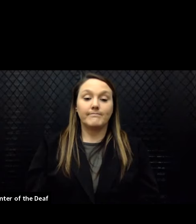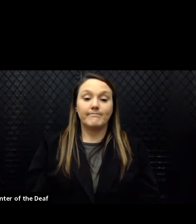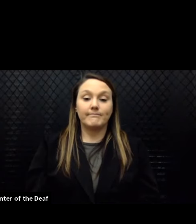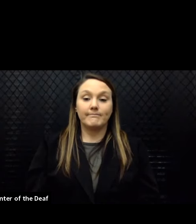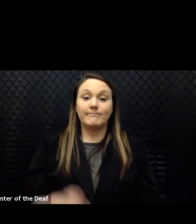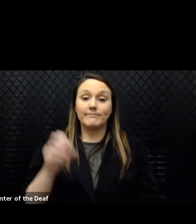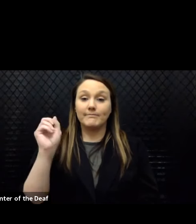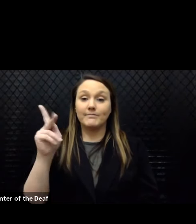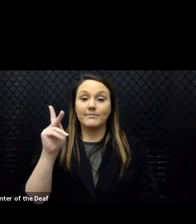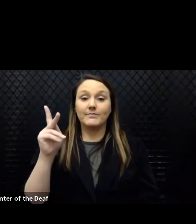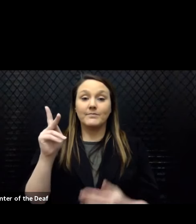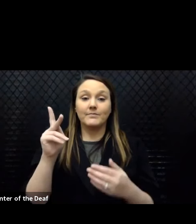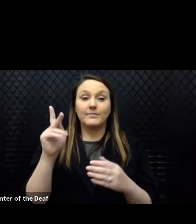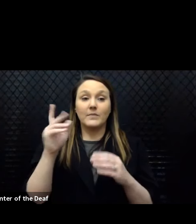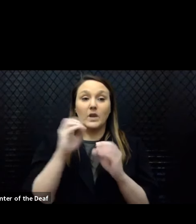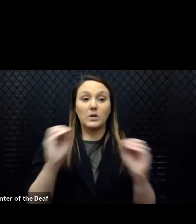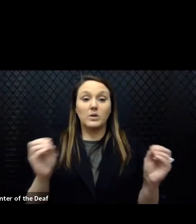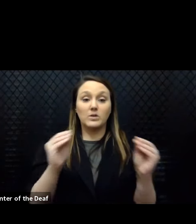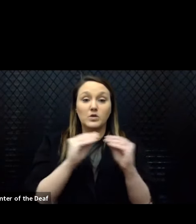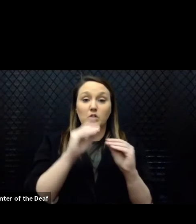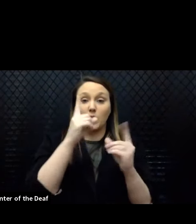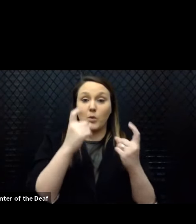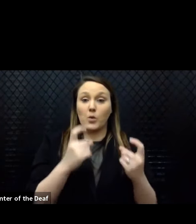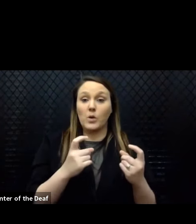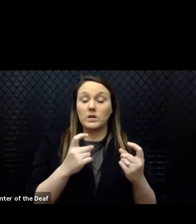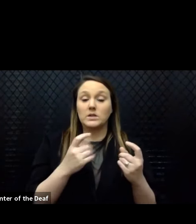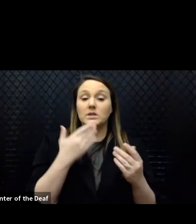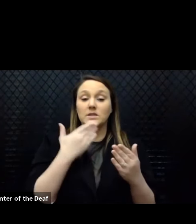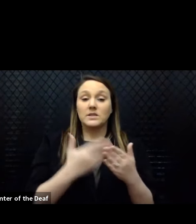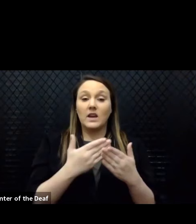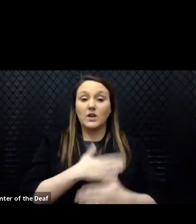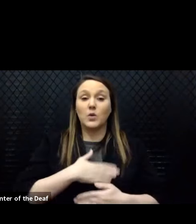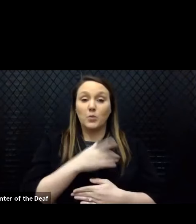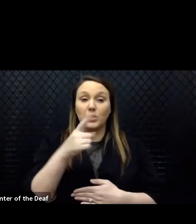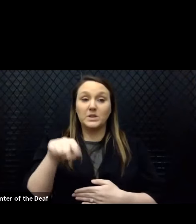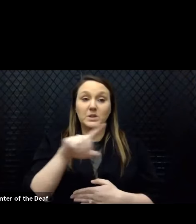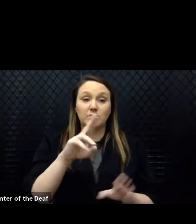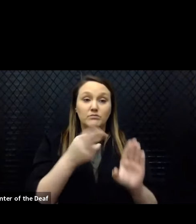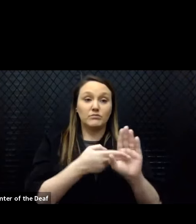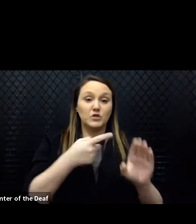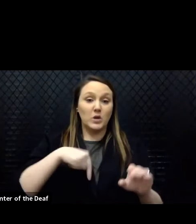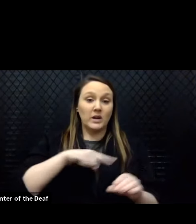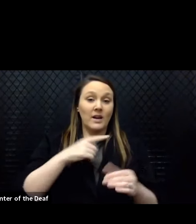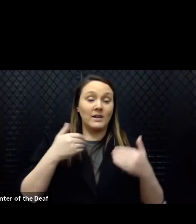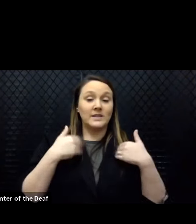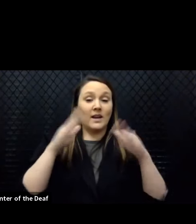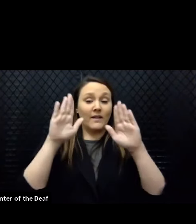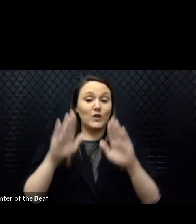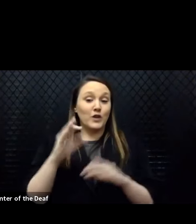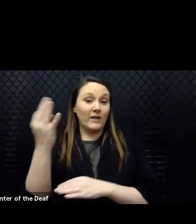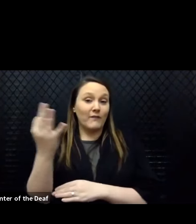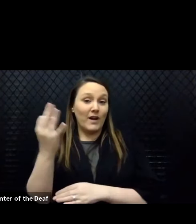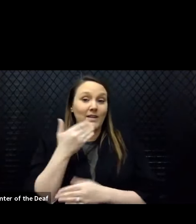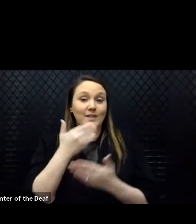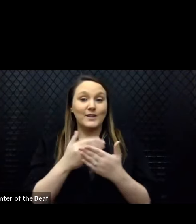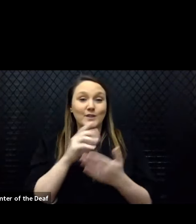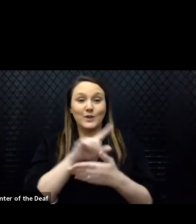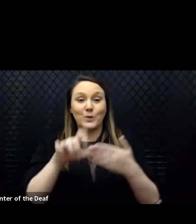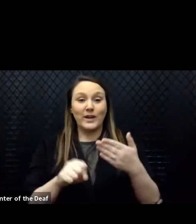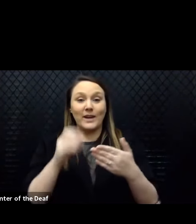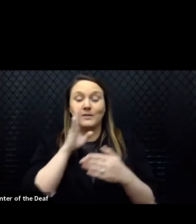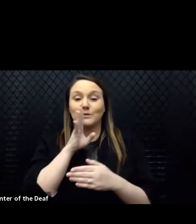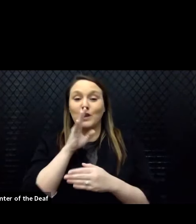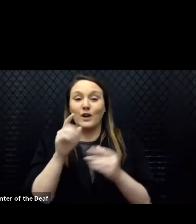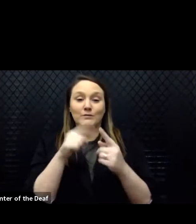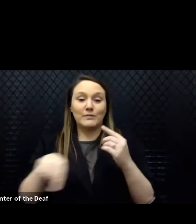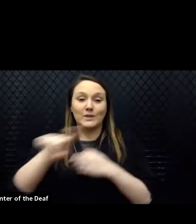All right, since it appears there's no more questions being submitted, we appreciate you all joining us, and we hope you have a great Friday and a great weekend, and we'll talk to you next week.